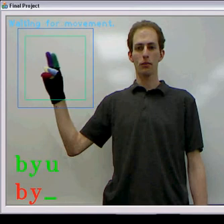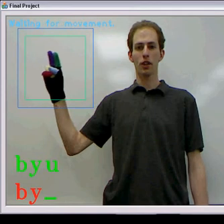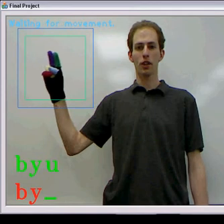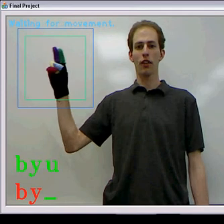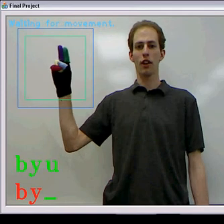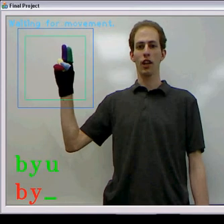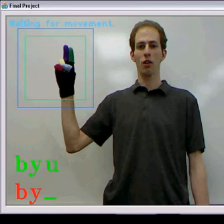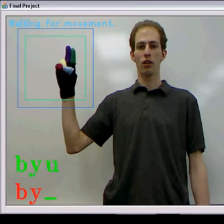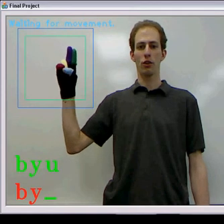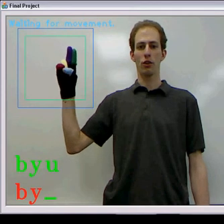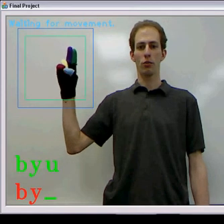And then again it waits for movement.